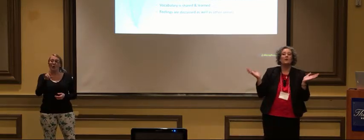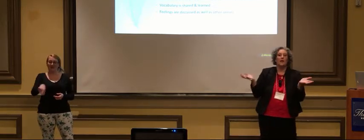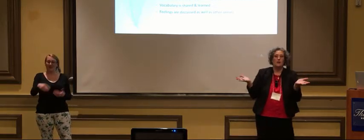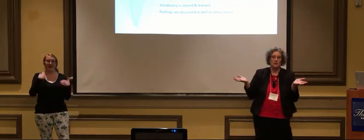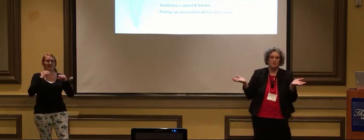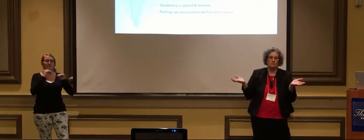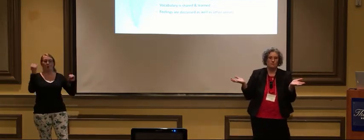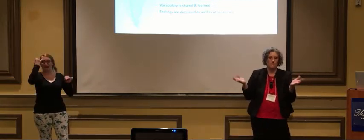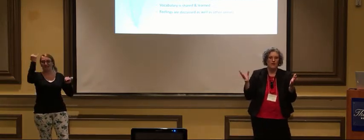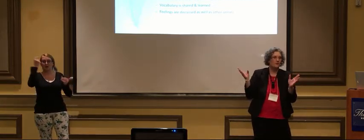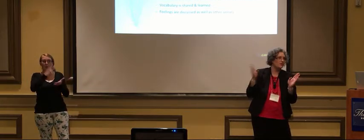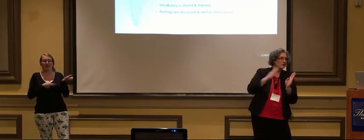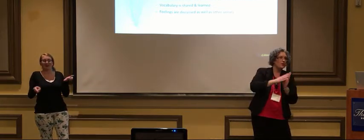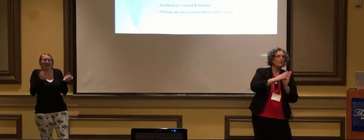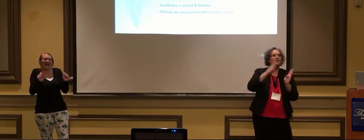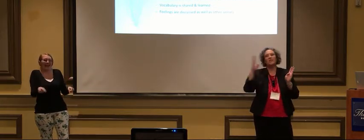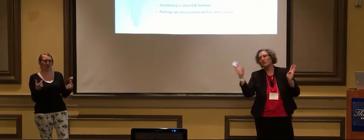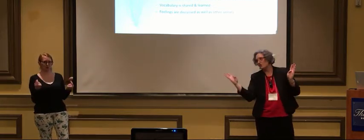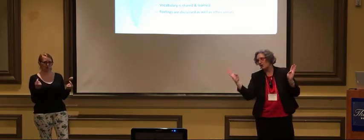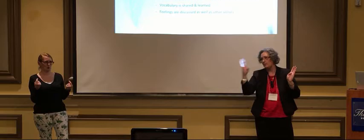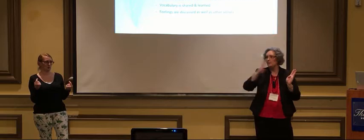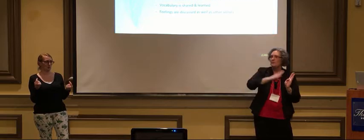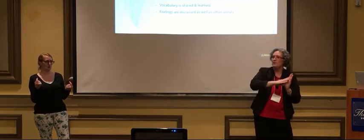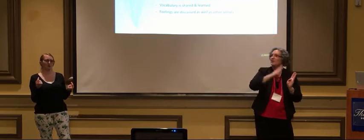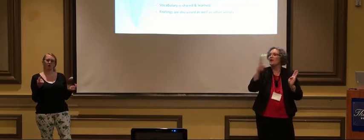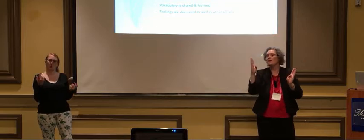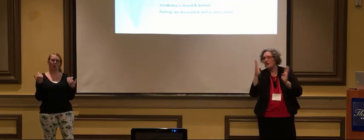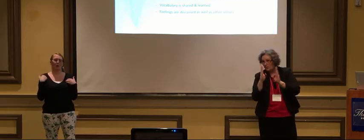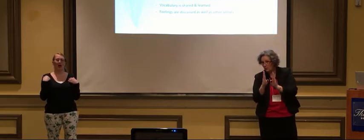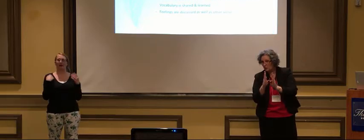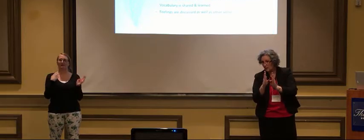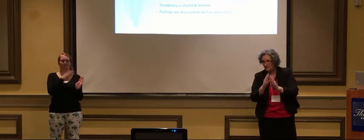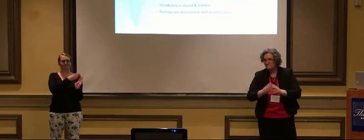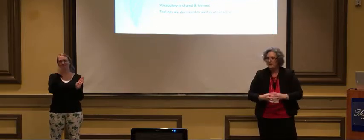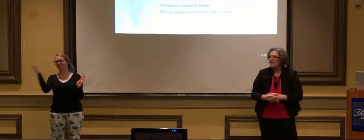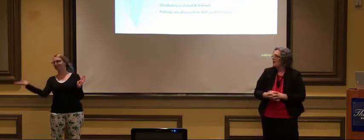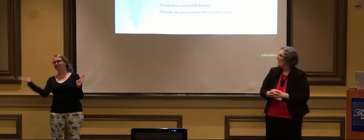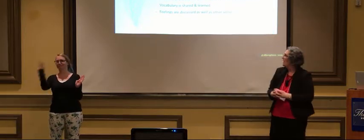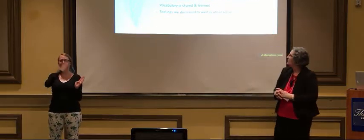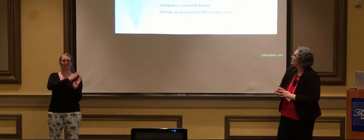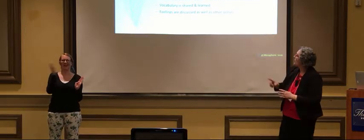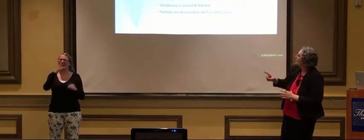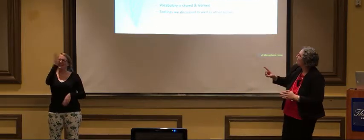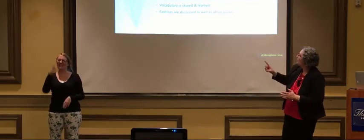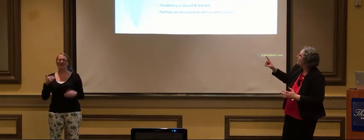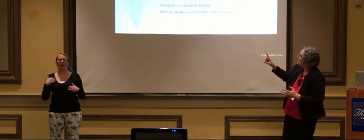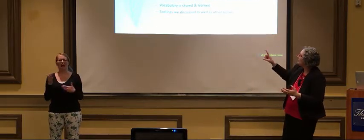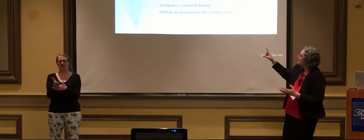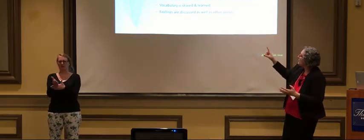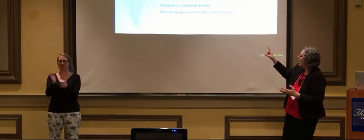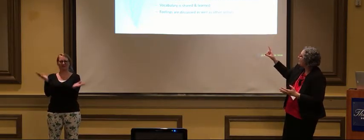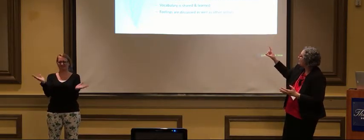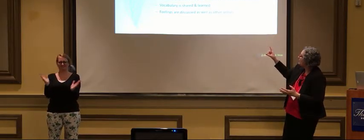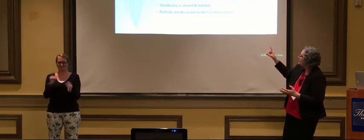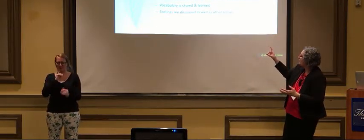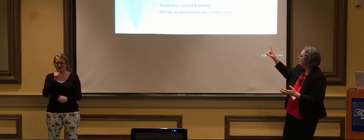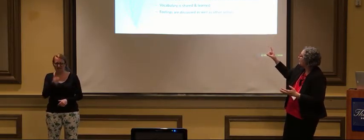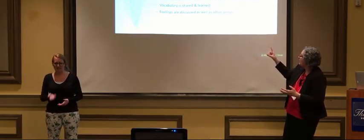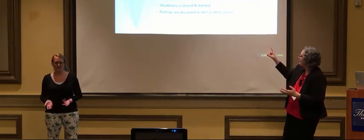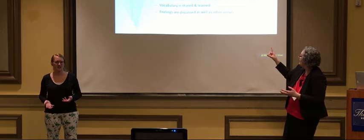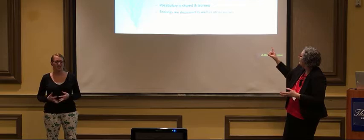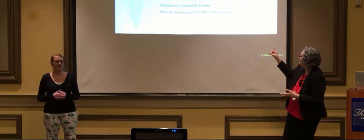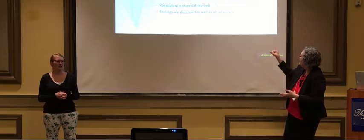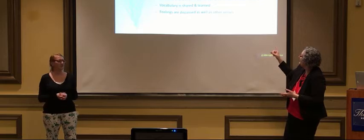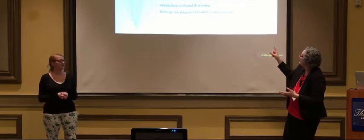no idea what they can. Right? There's always the extreme. There's never the in-between. So for this one, I showed